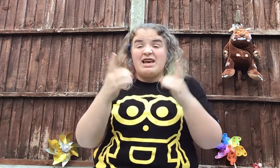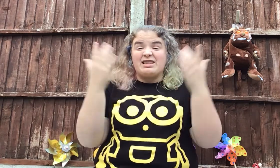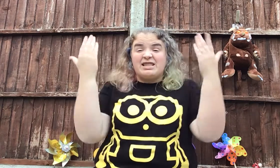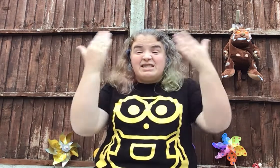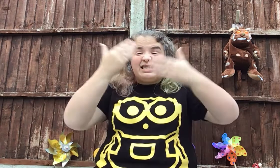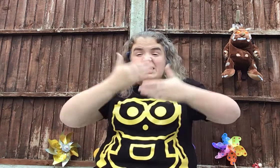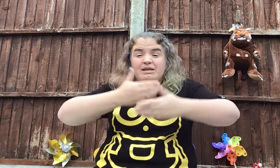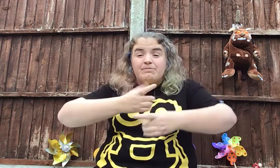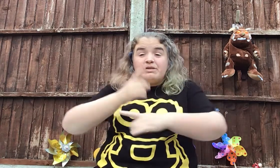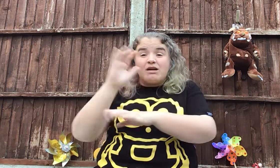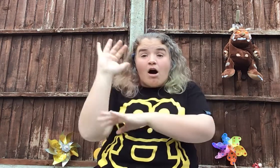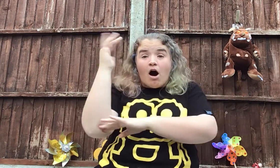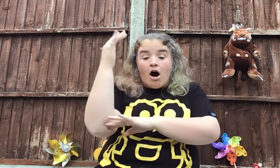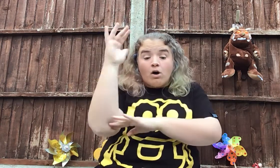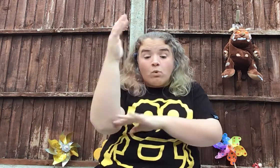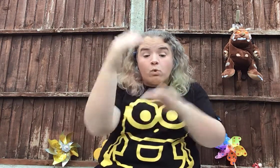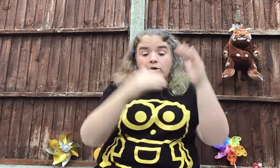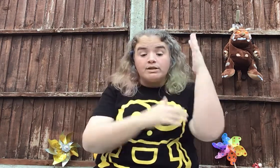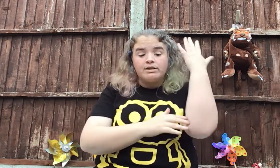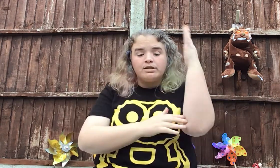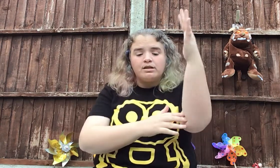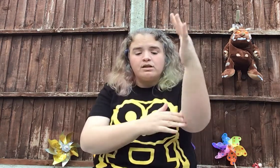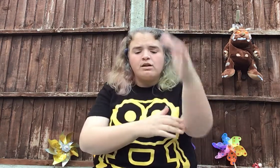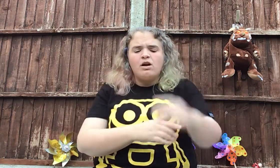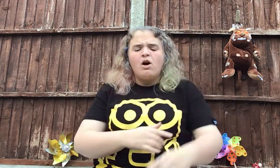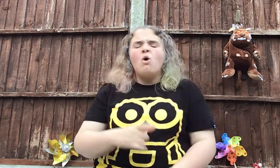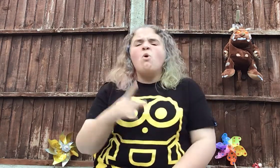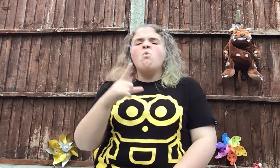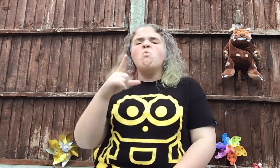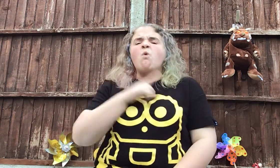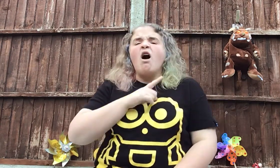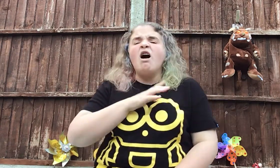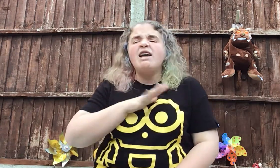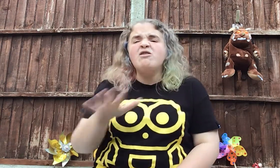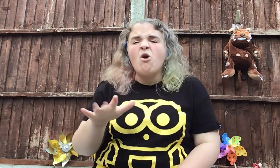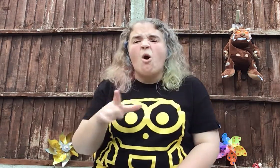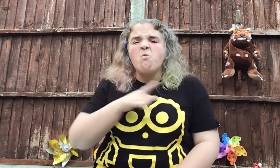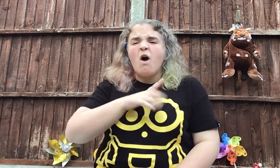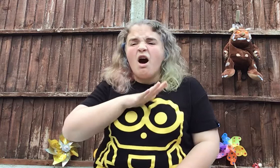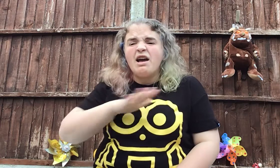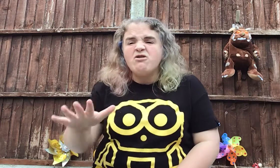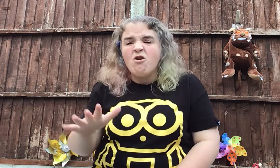the deep, dark woods. Why not? Why not?